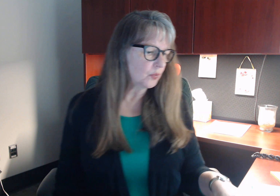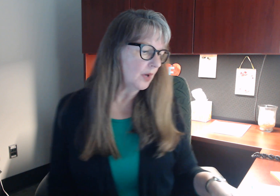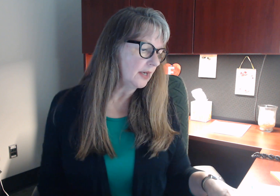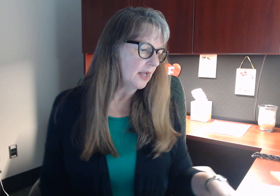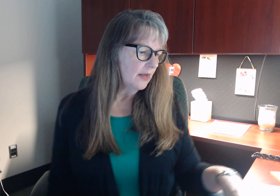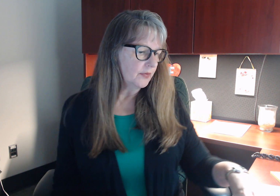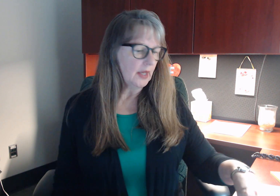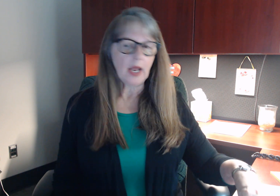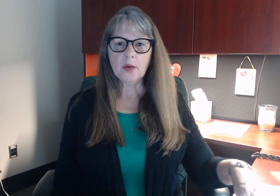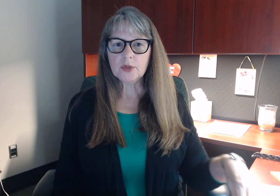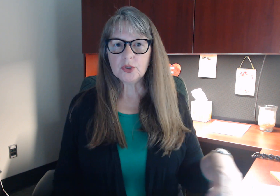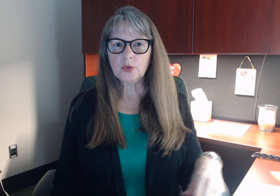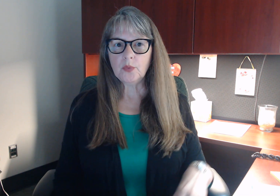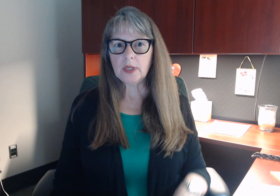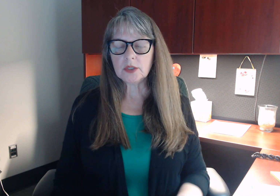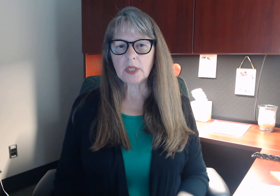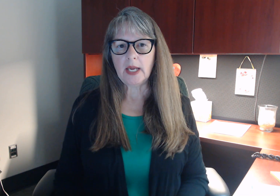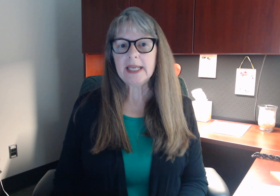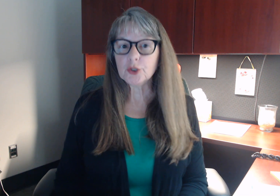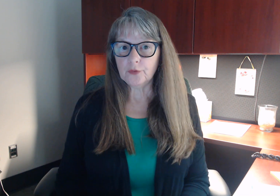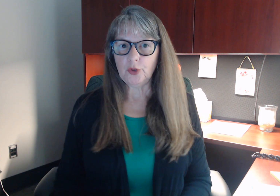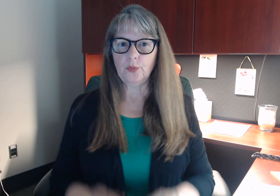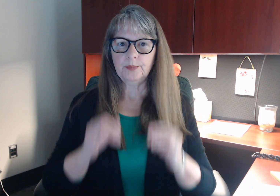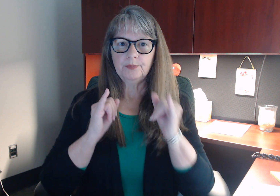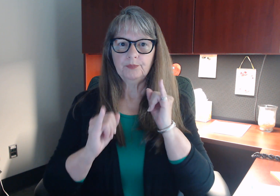one that I would do is interview.